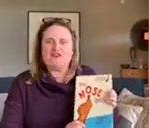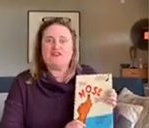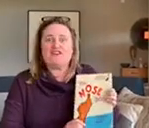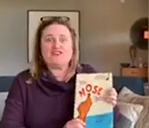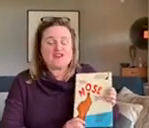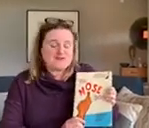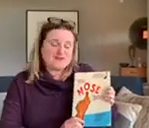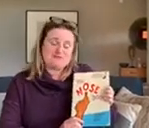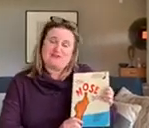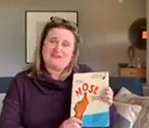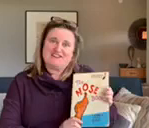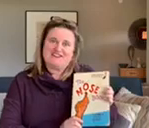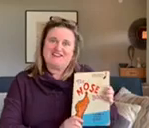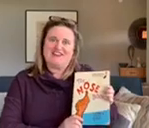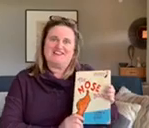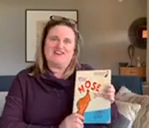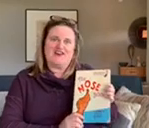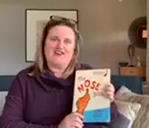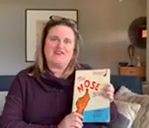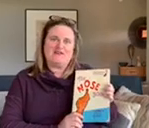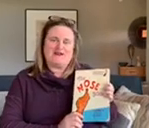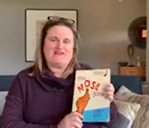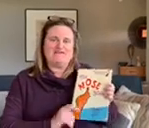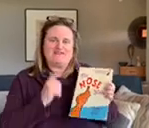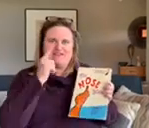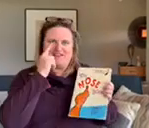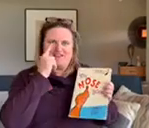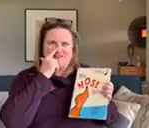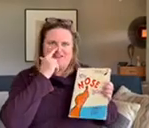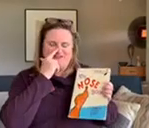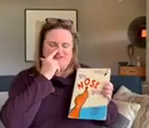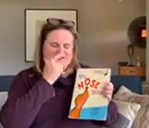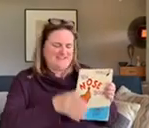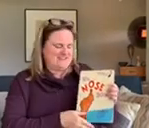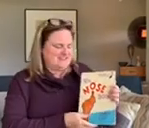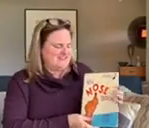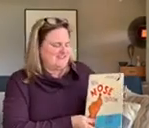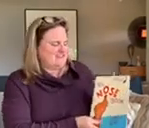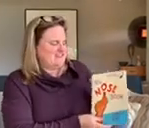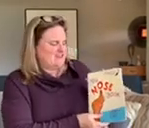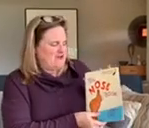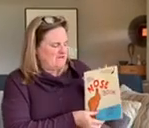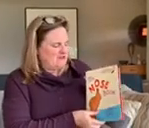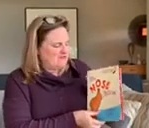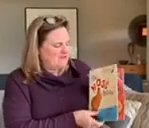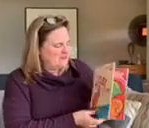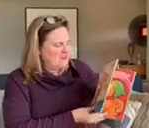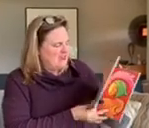The Nose Book, and it's all about noses. So I'm going to begin now.